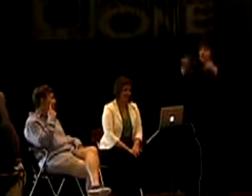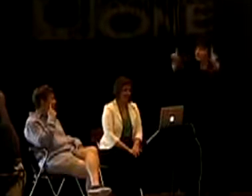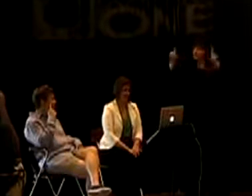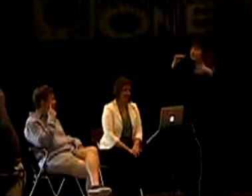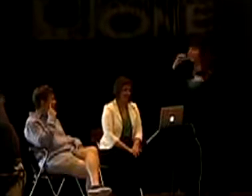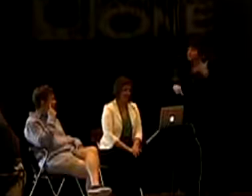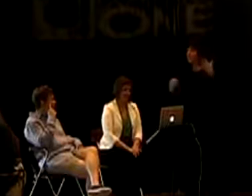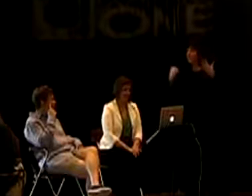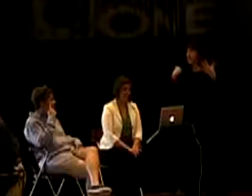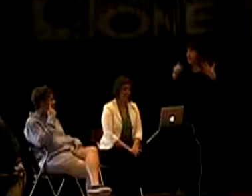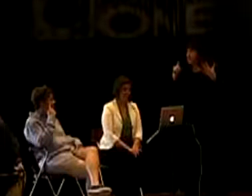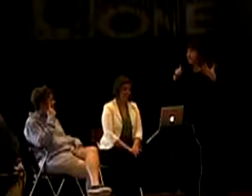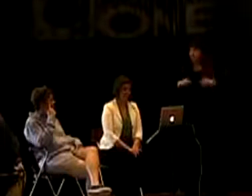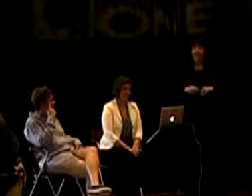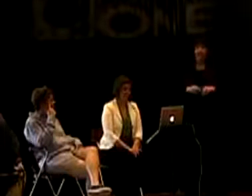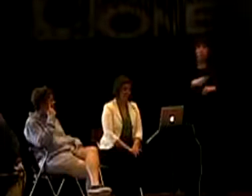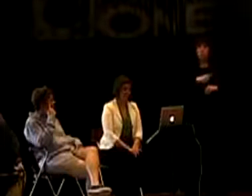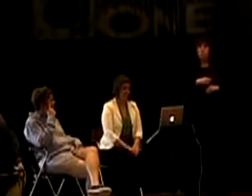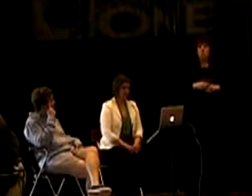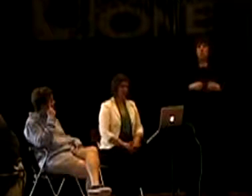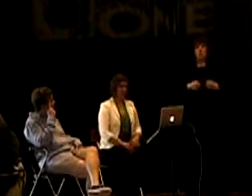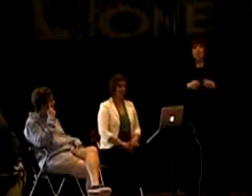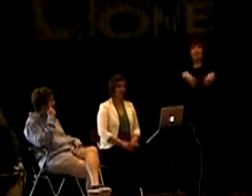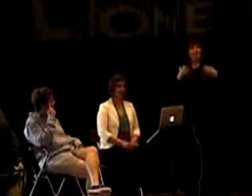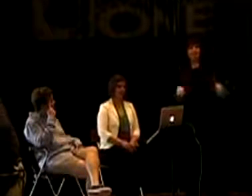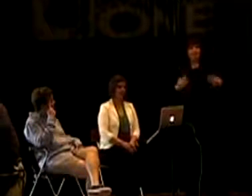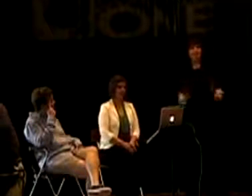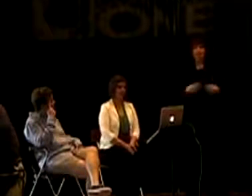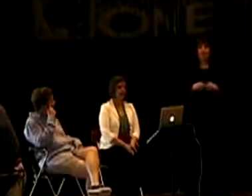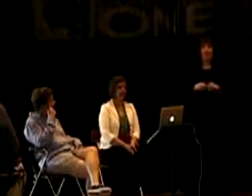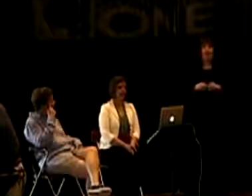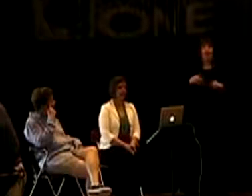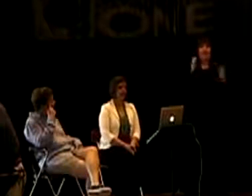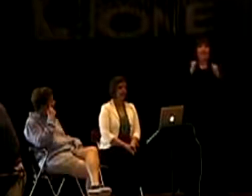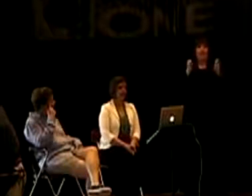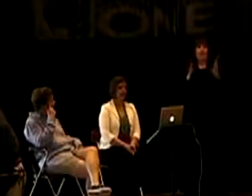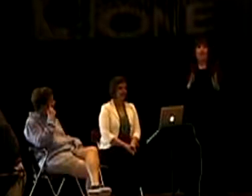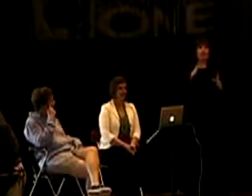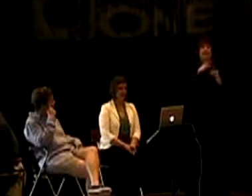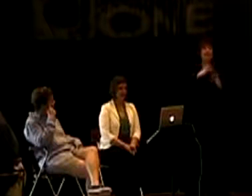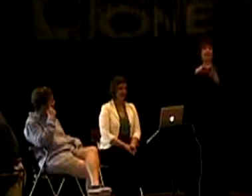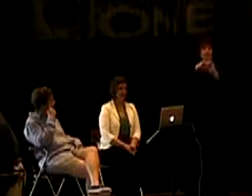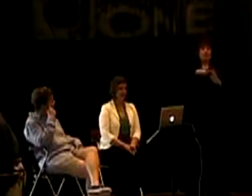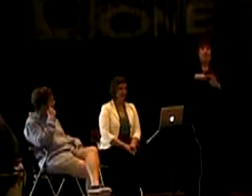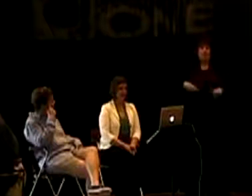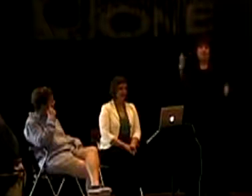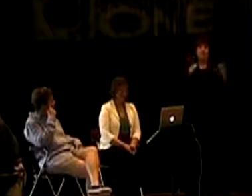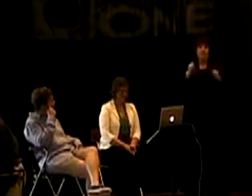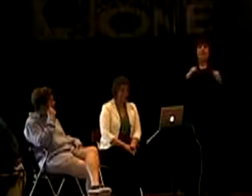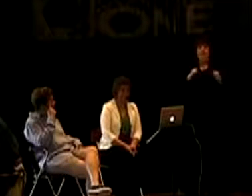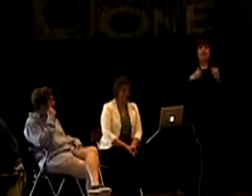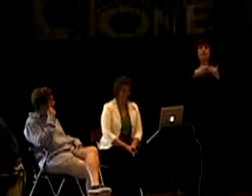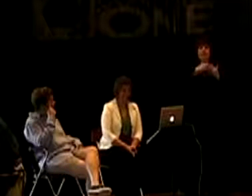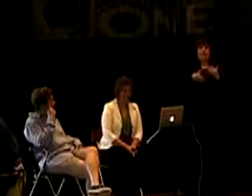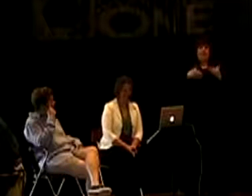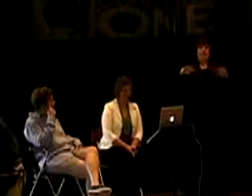I think right when theaters embark on the play, consistently, they usually don't know quite what they're